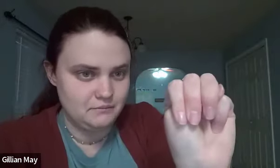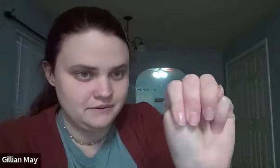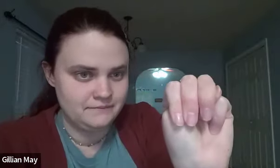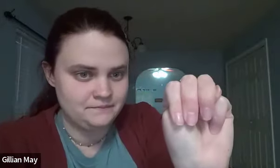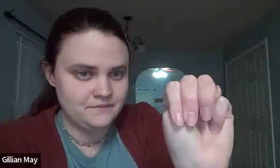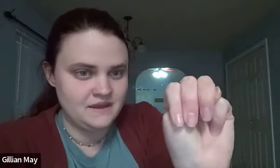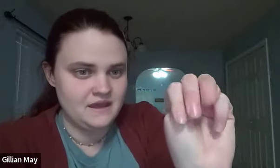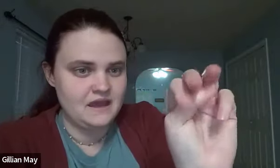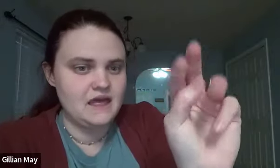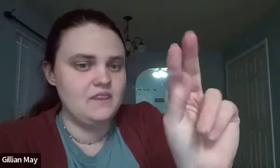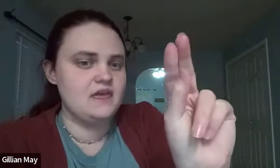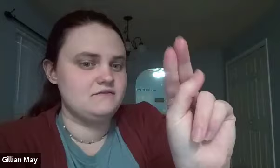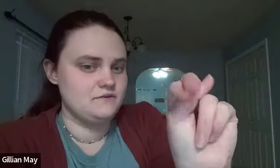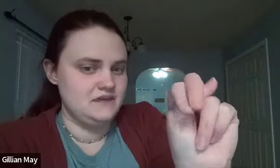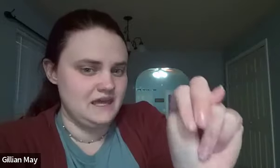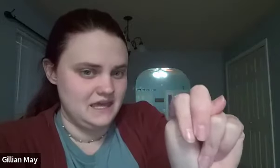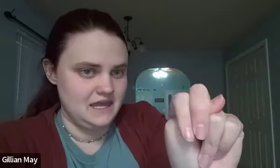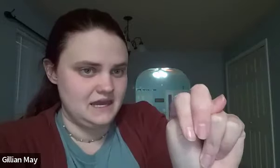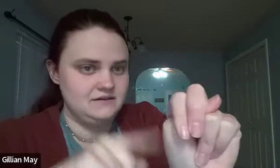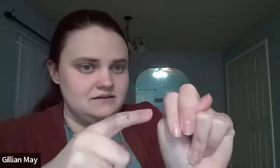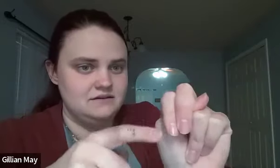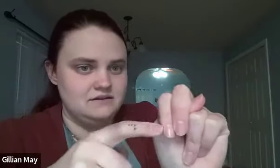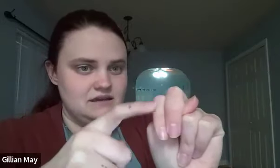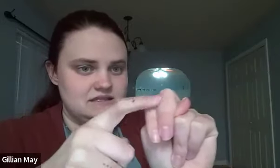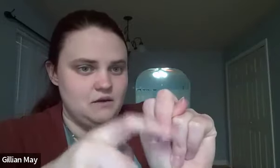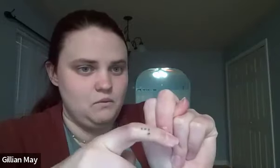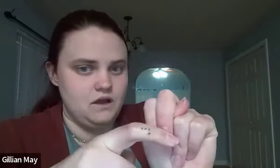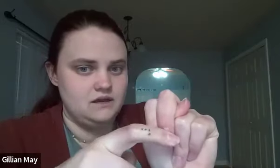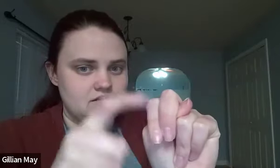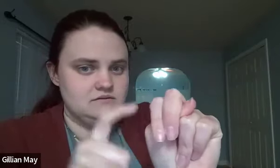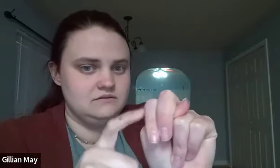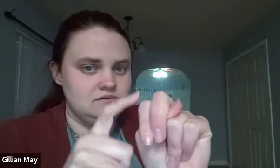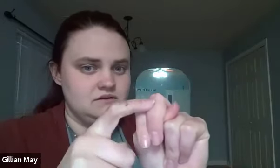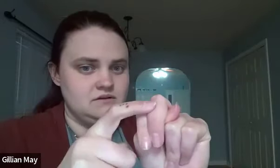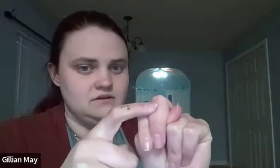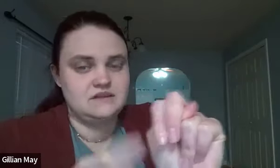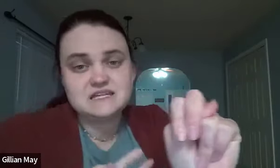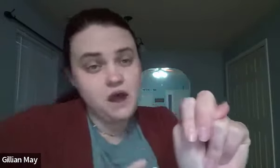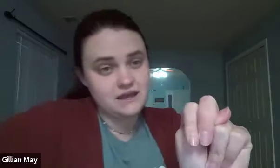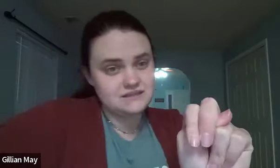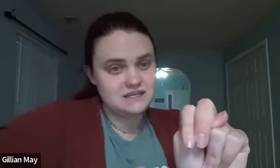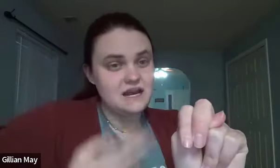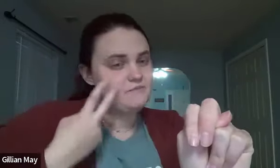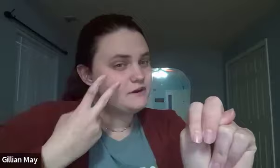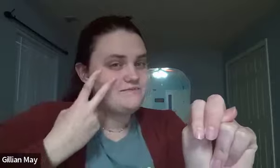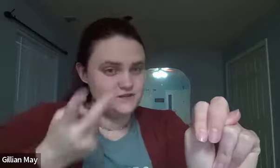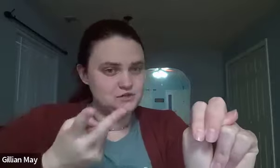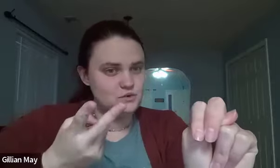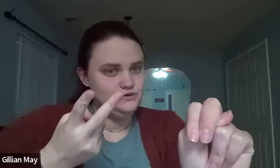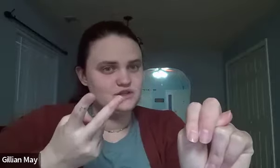M. And then for the N, is that 1. That's how I see it. I'm very visual.